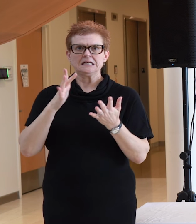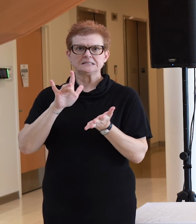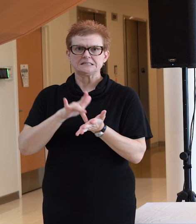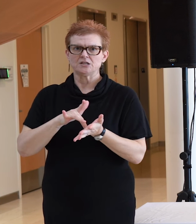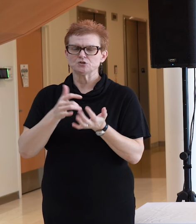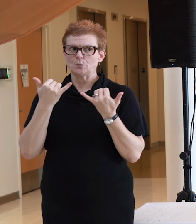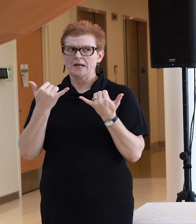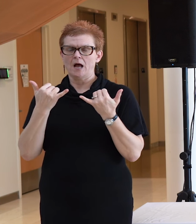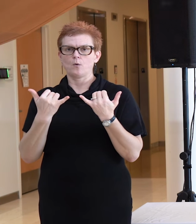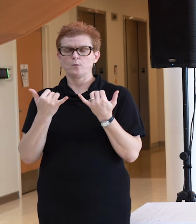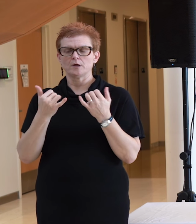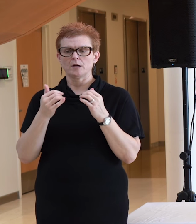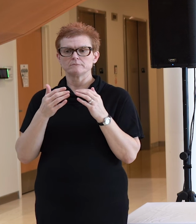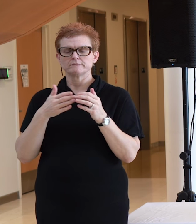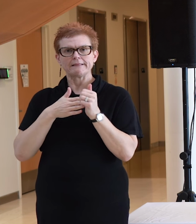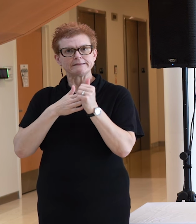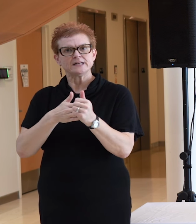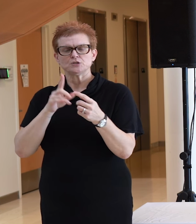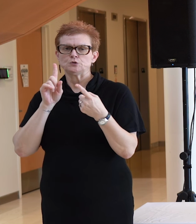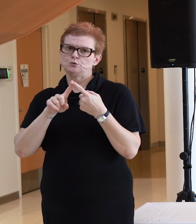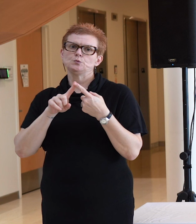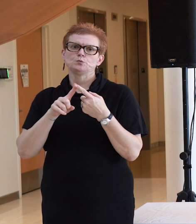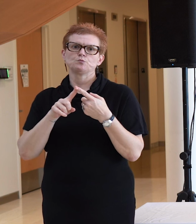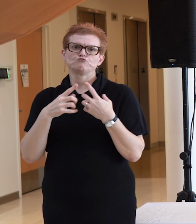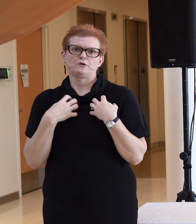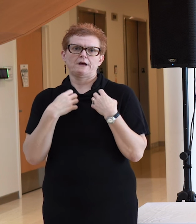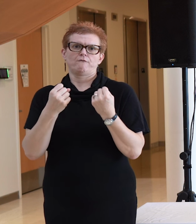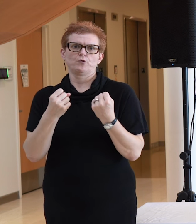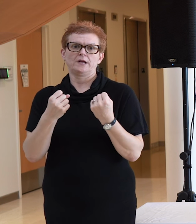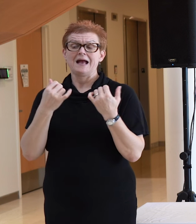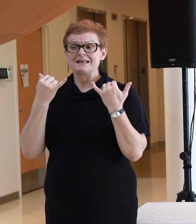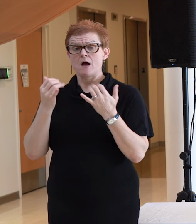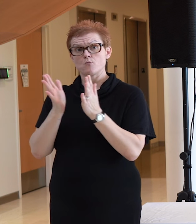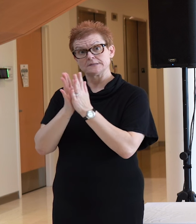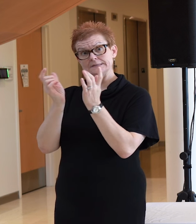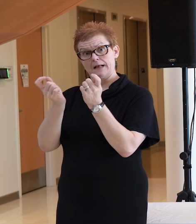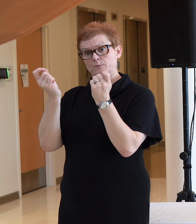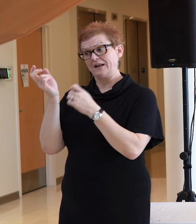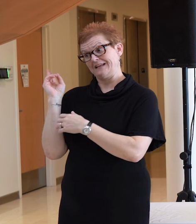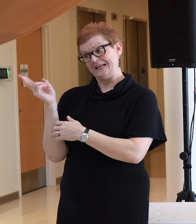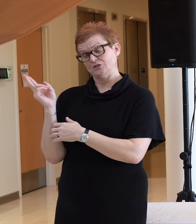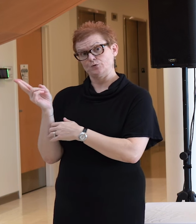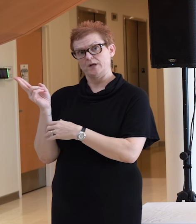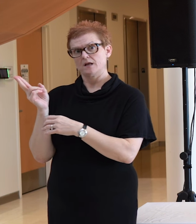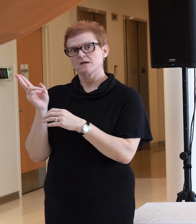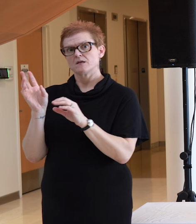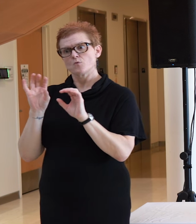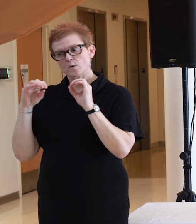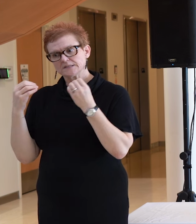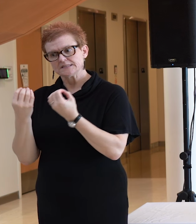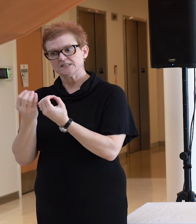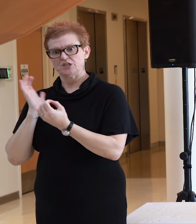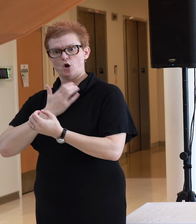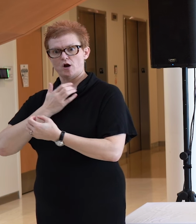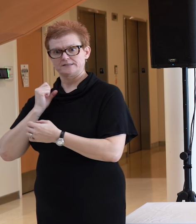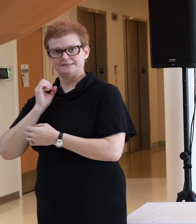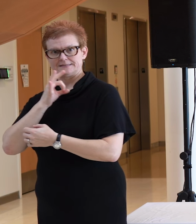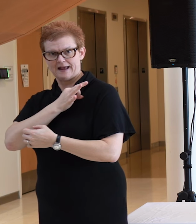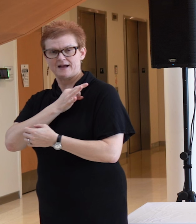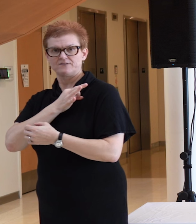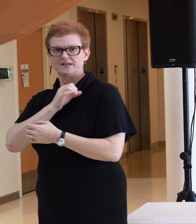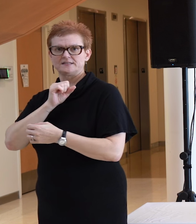and rebuilding. This week, we are celebrating our history as an organization, the great work of my staff, and our service to St. Louis